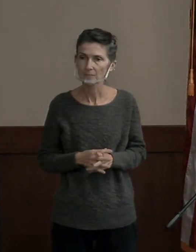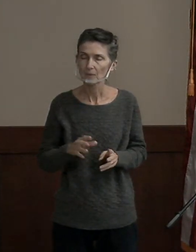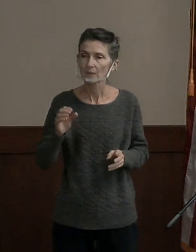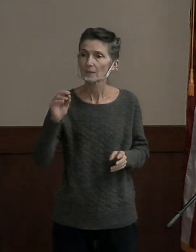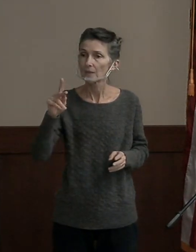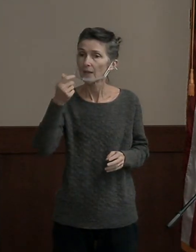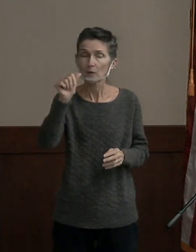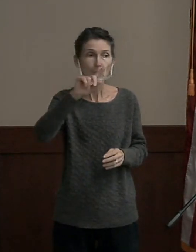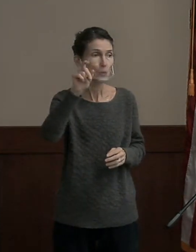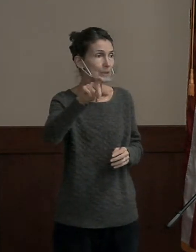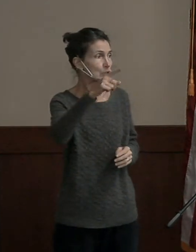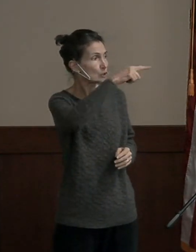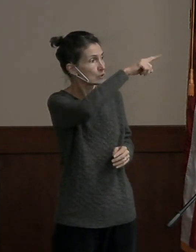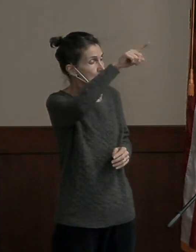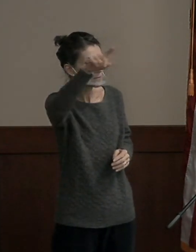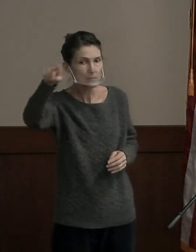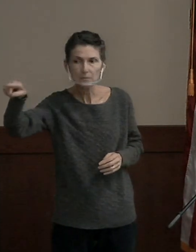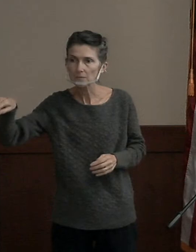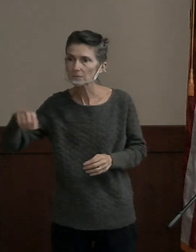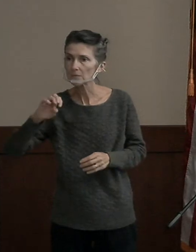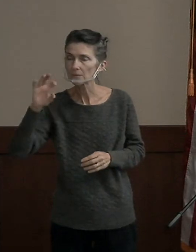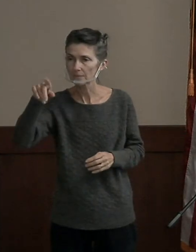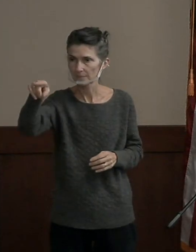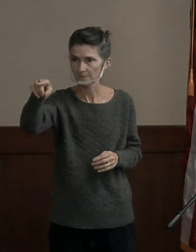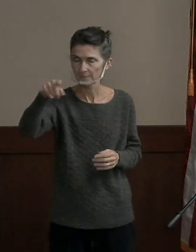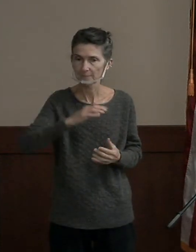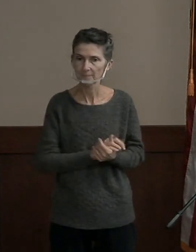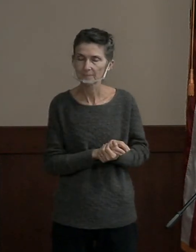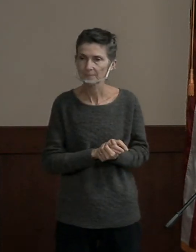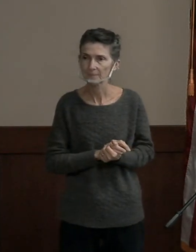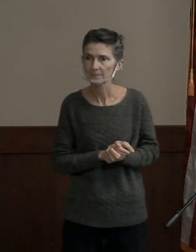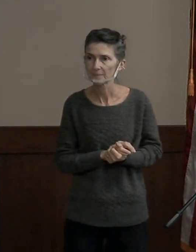Okay, do we have any questions? Oh,